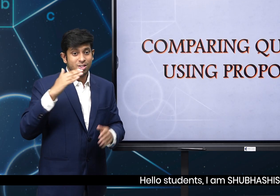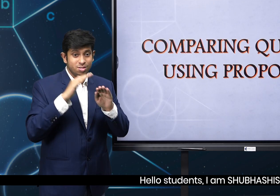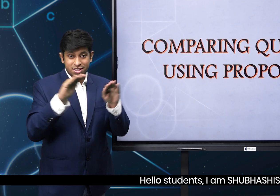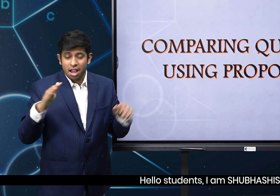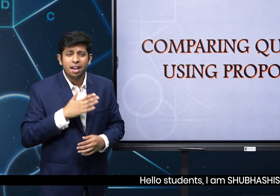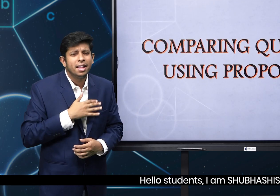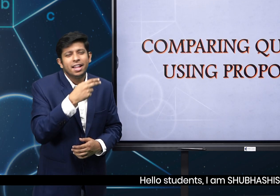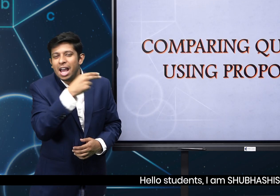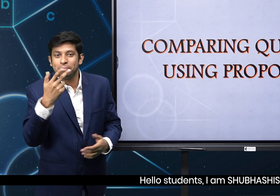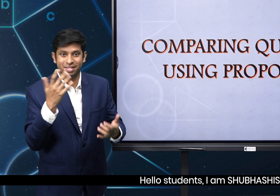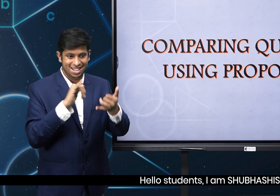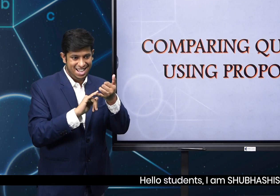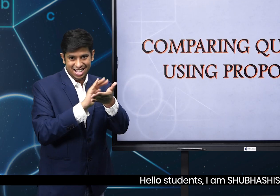Hello students, I am Subhashish.